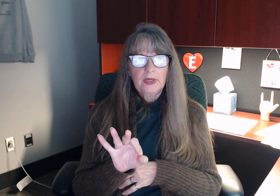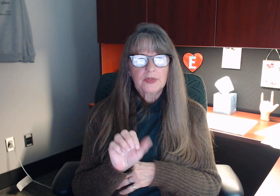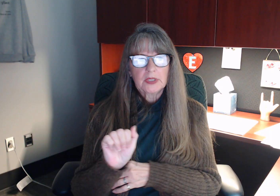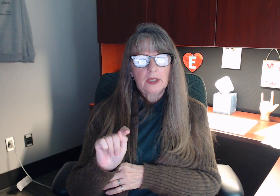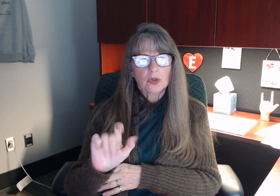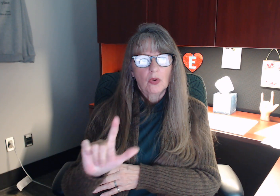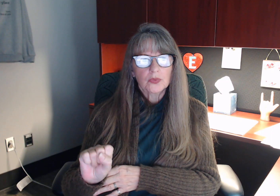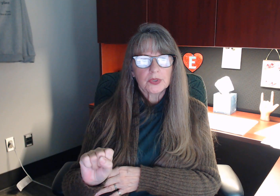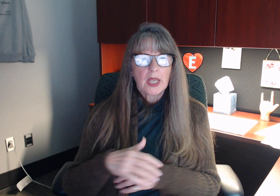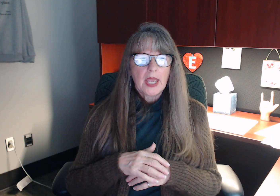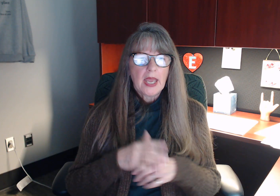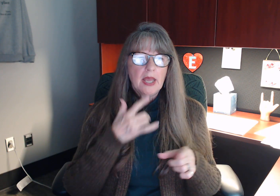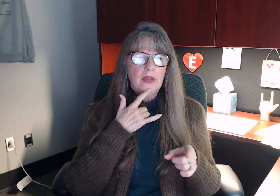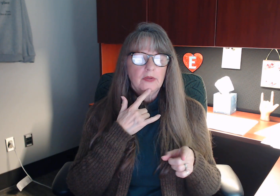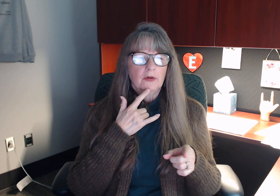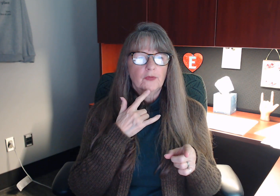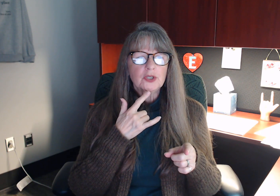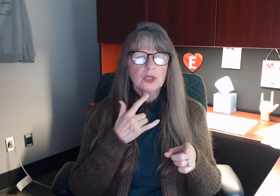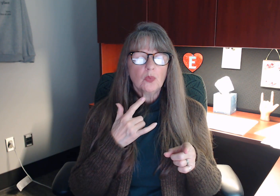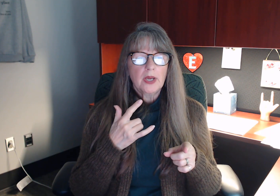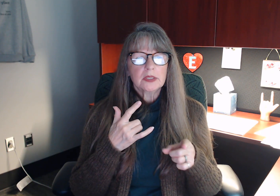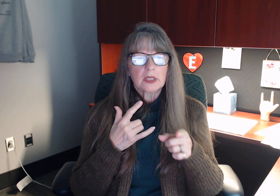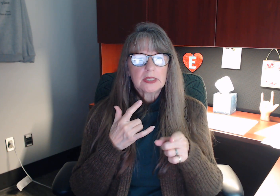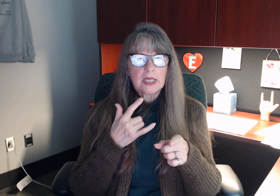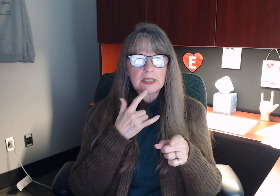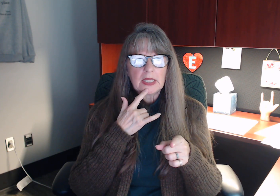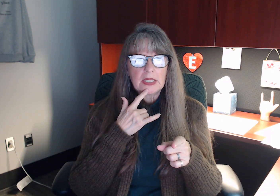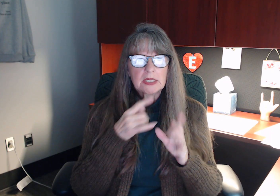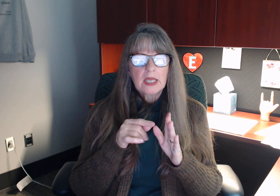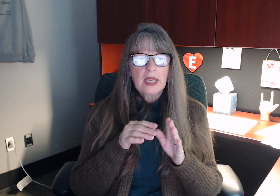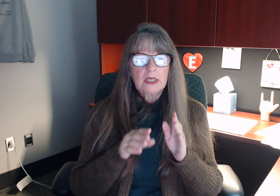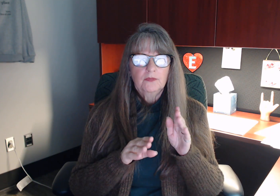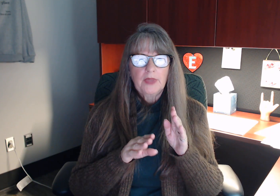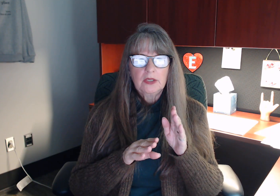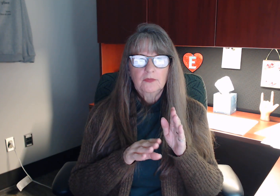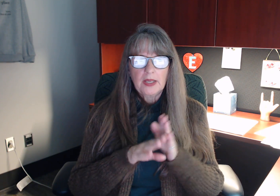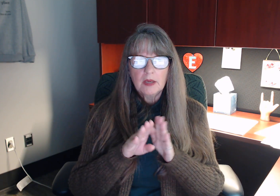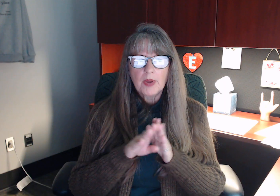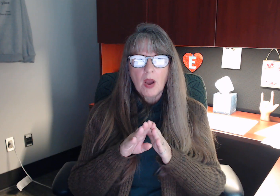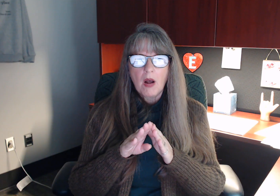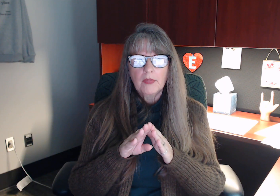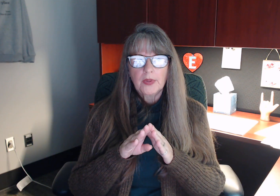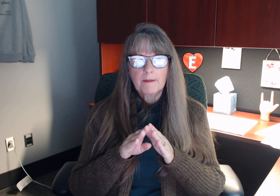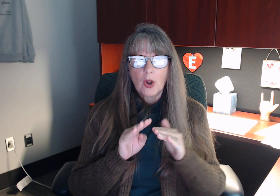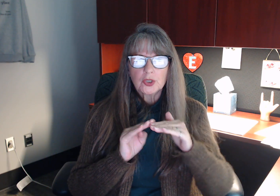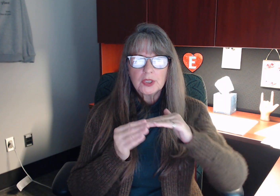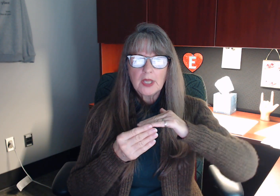reefs and atolls, and the fringing ones, it says that they develop on the margin of